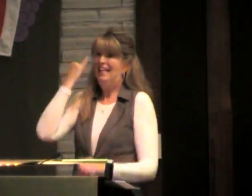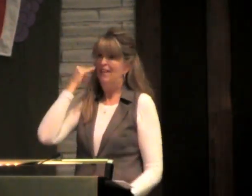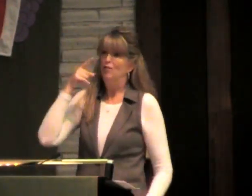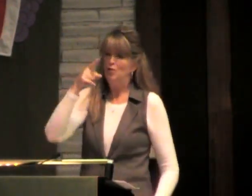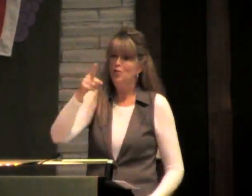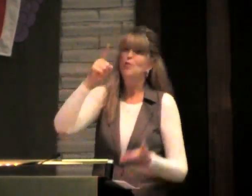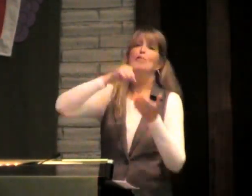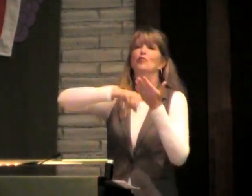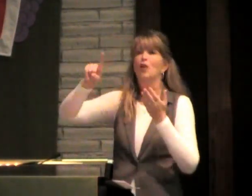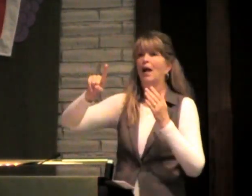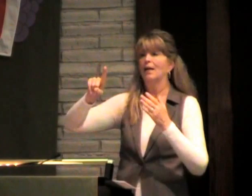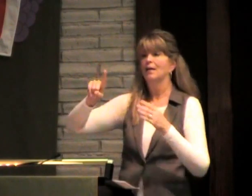us?